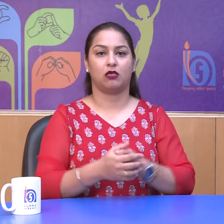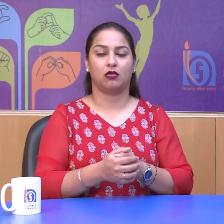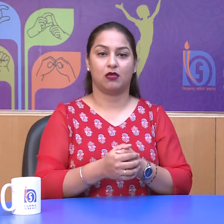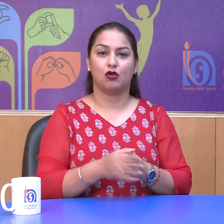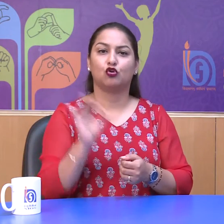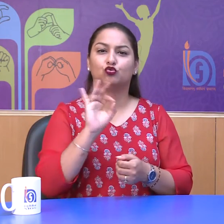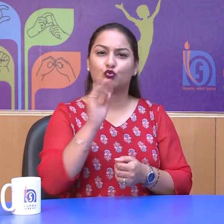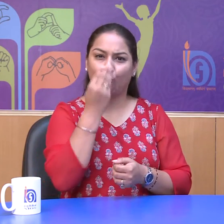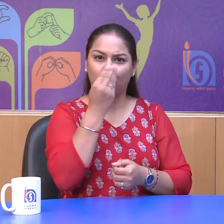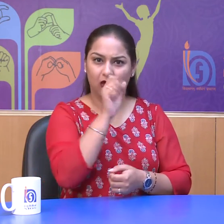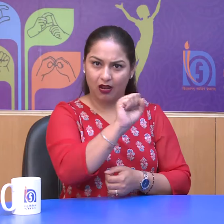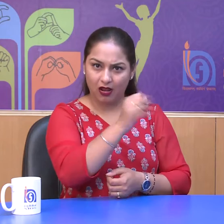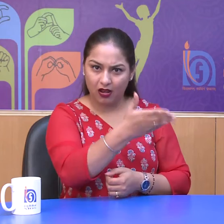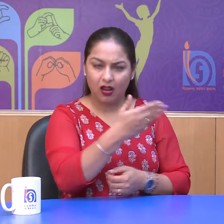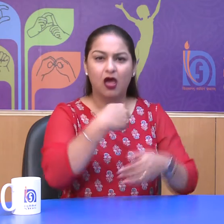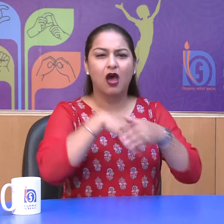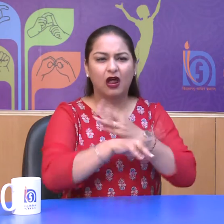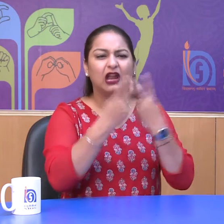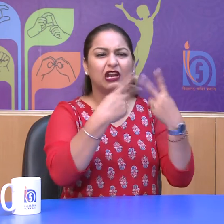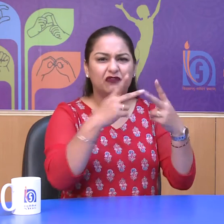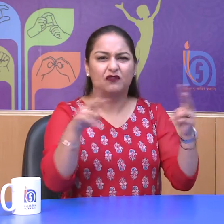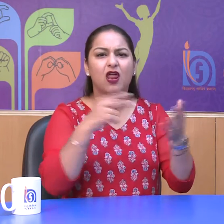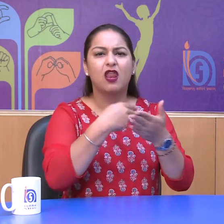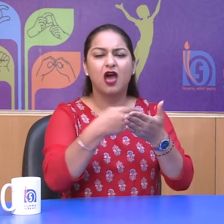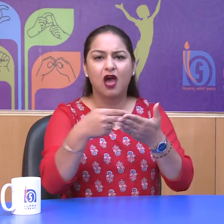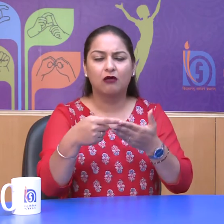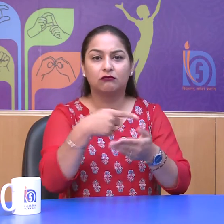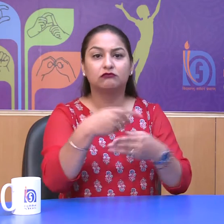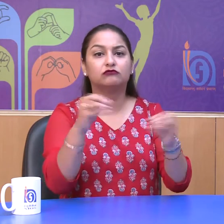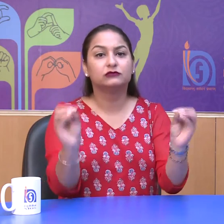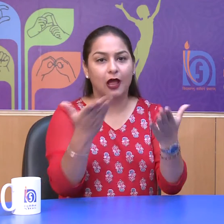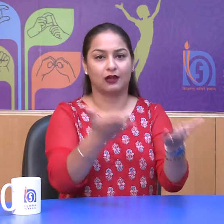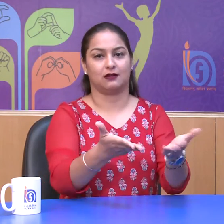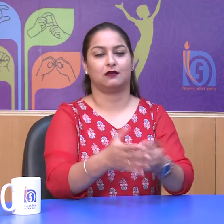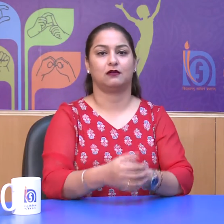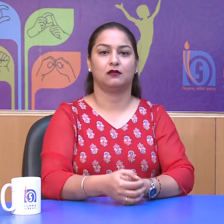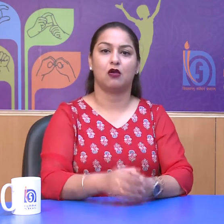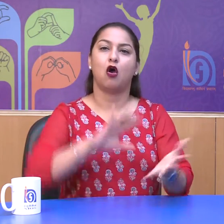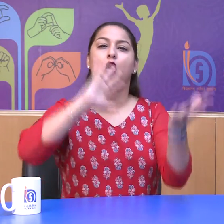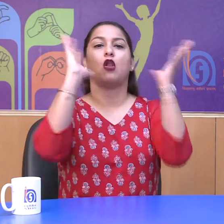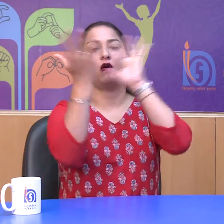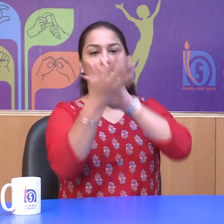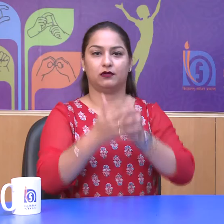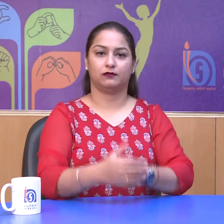Madrasas and maktabs were established all over. The